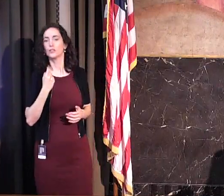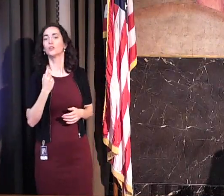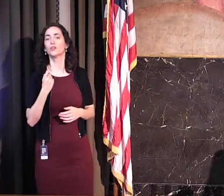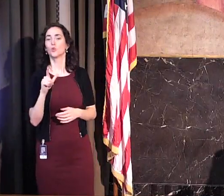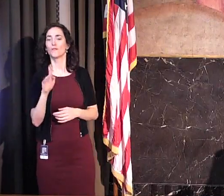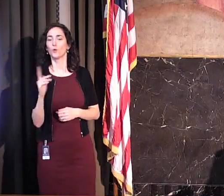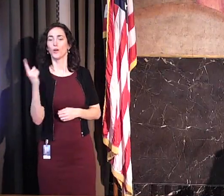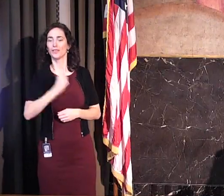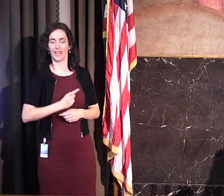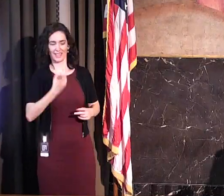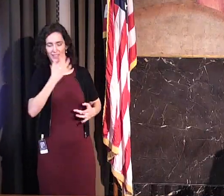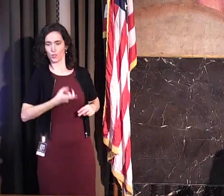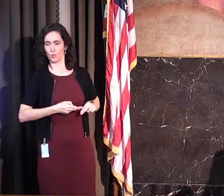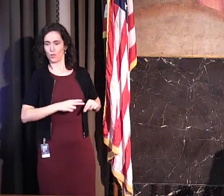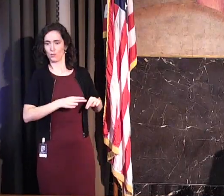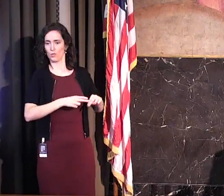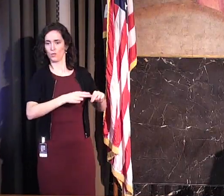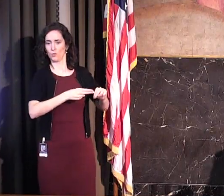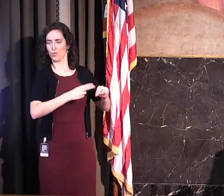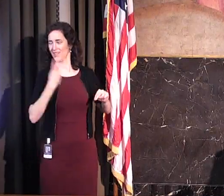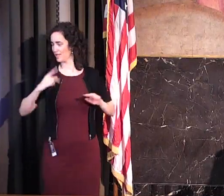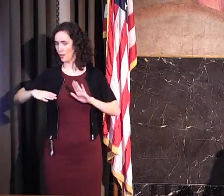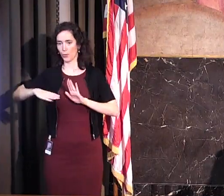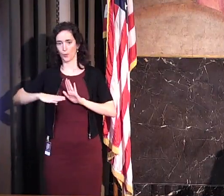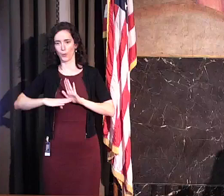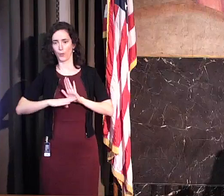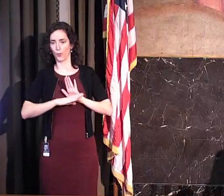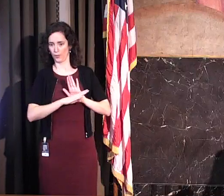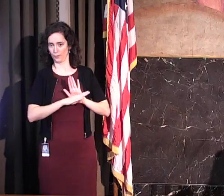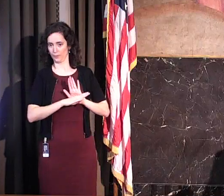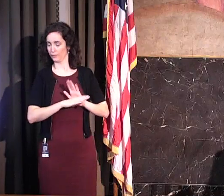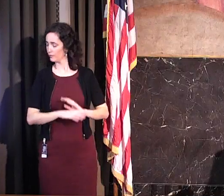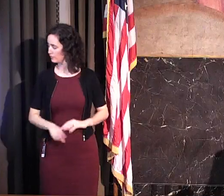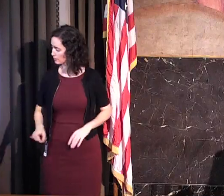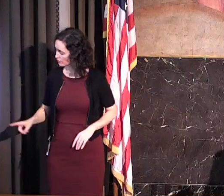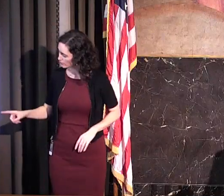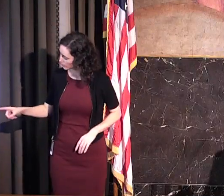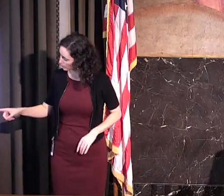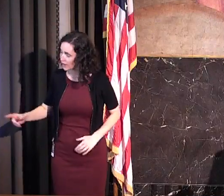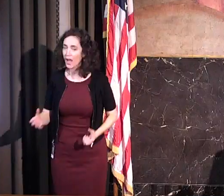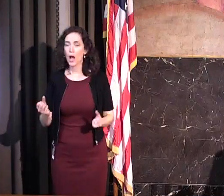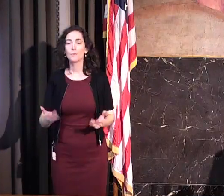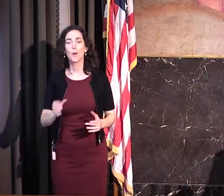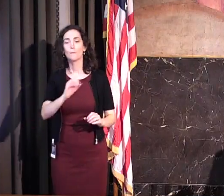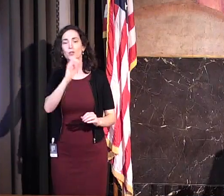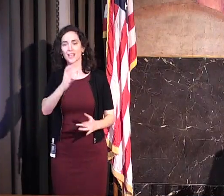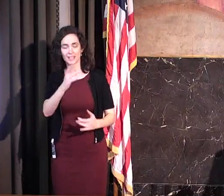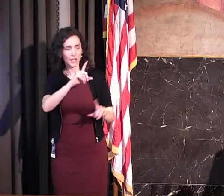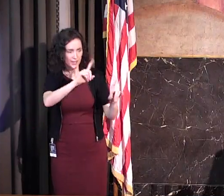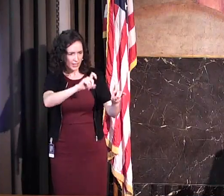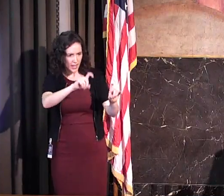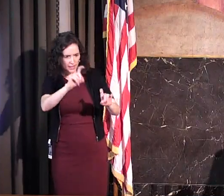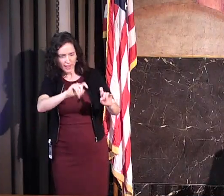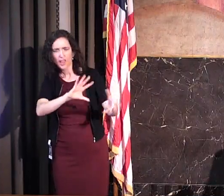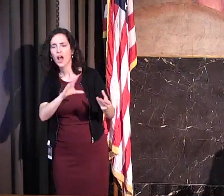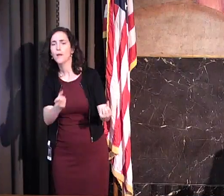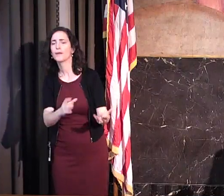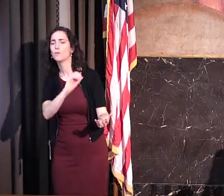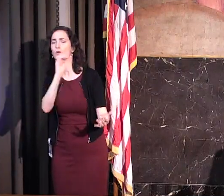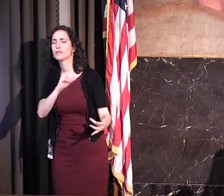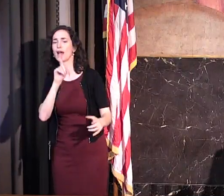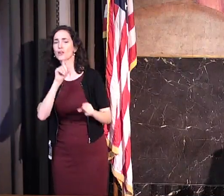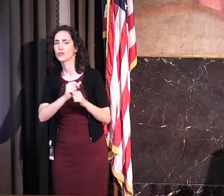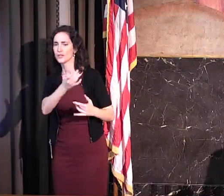24 days in the state. On the bottom left for percent positivity, I'll note that we have